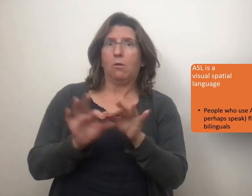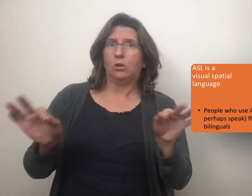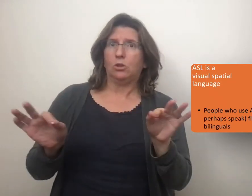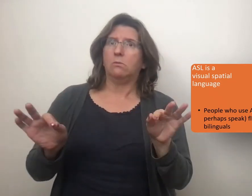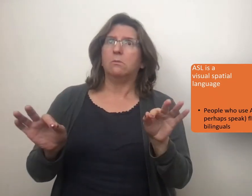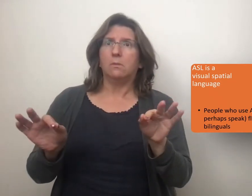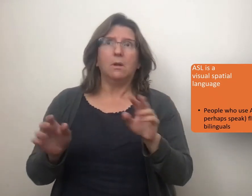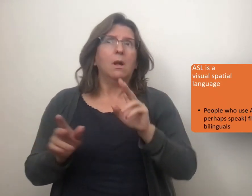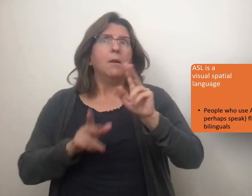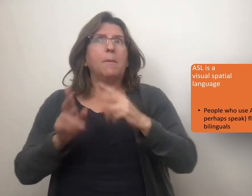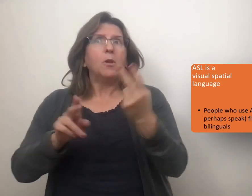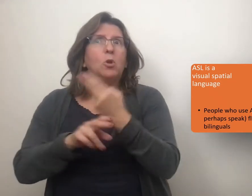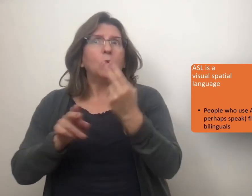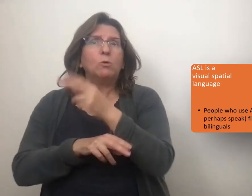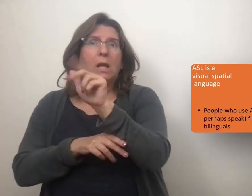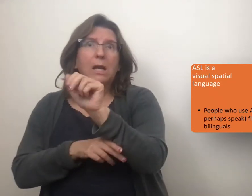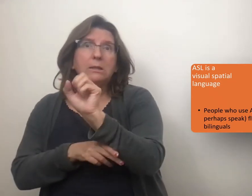ASL is a visual spatial language.